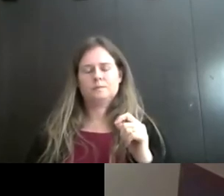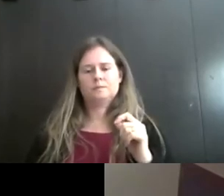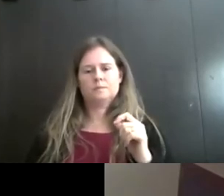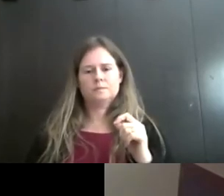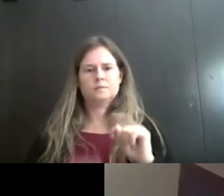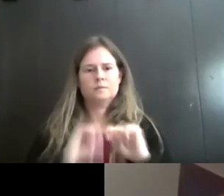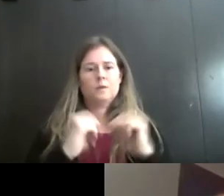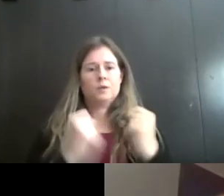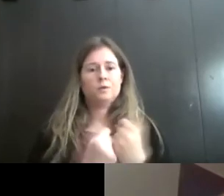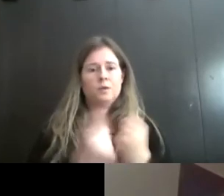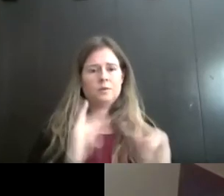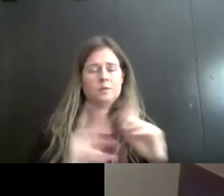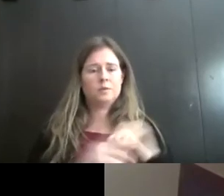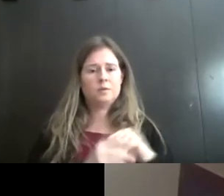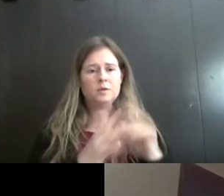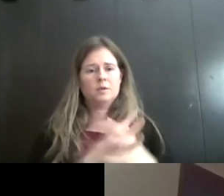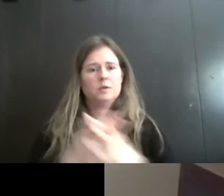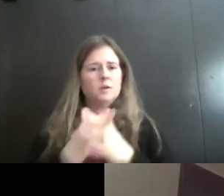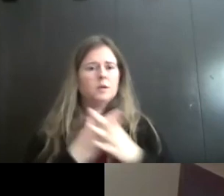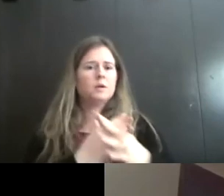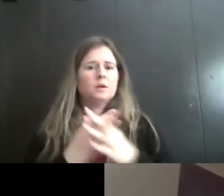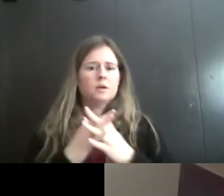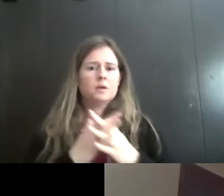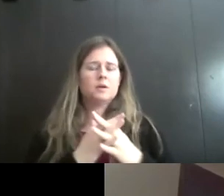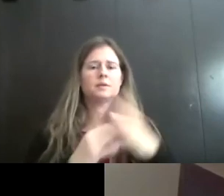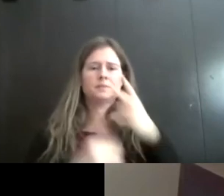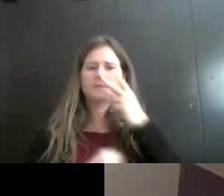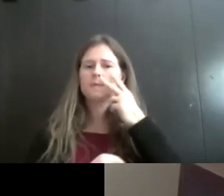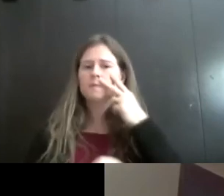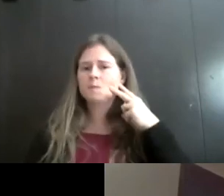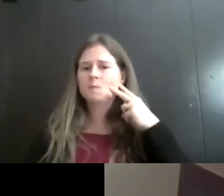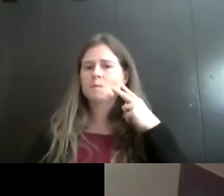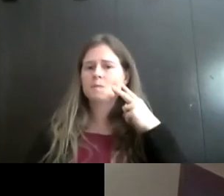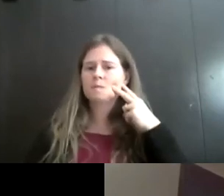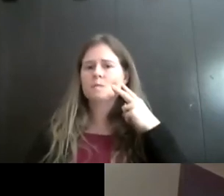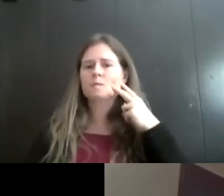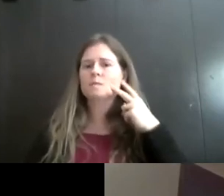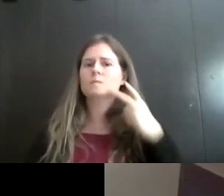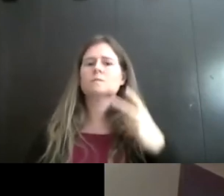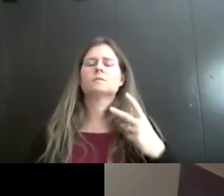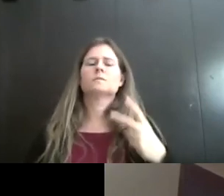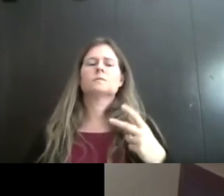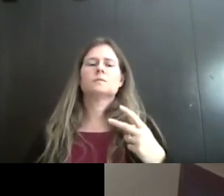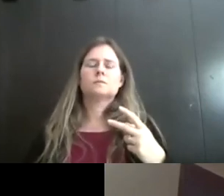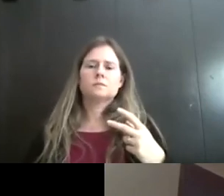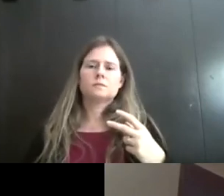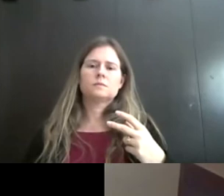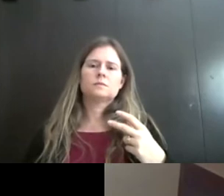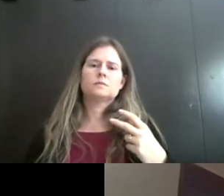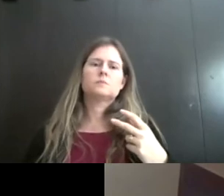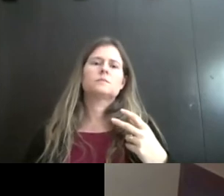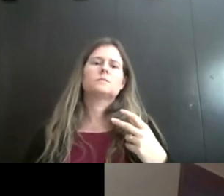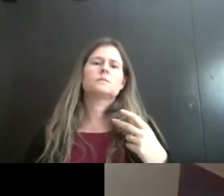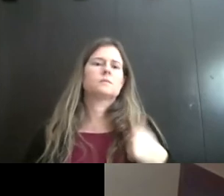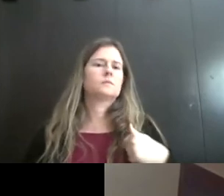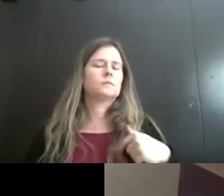Tribal people in America, indigenous people, Native Americans, whatever adjectives you want to use to describe us,